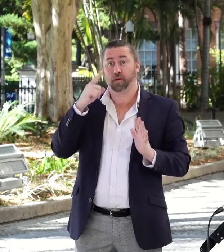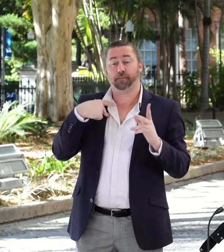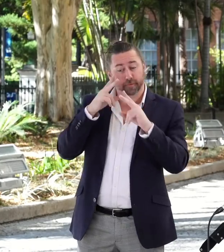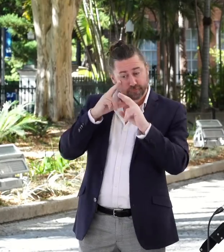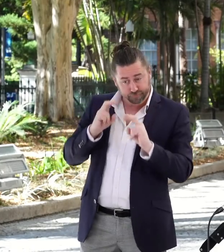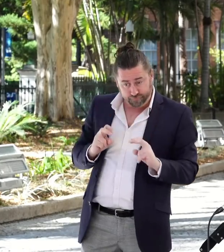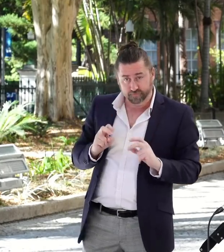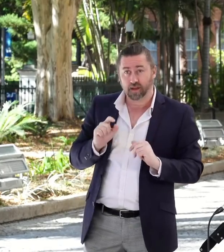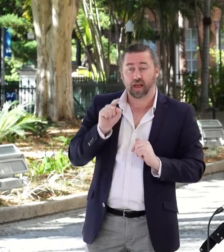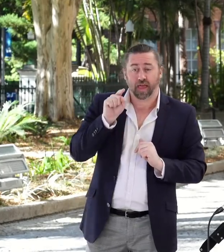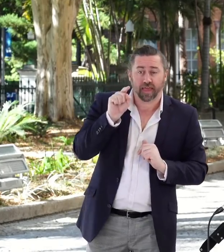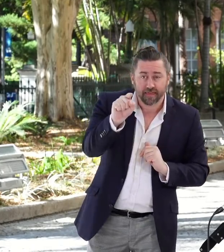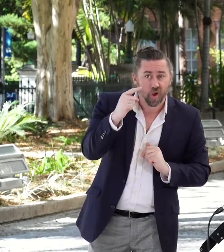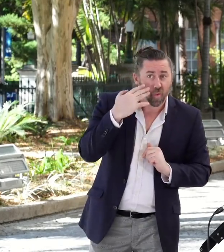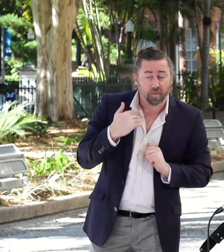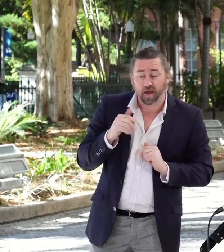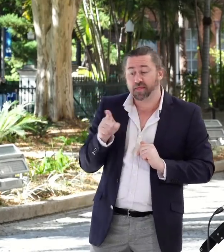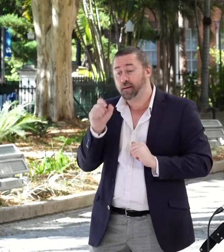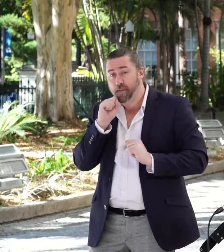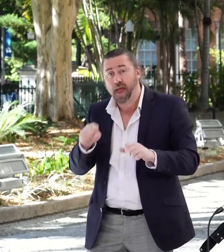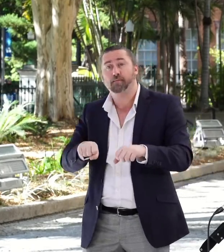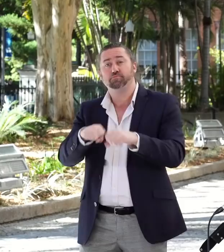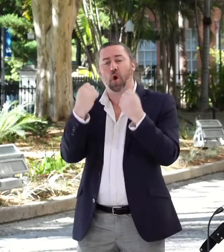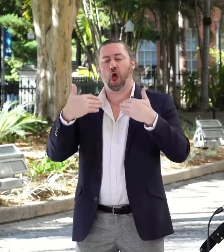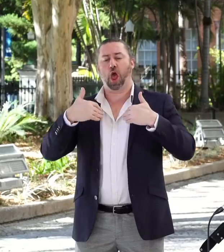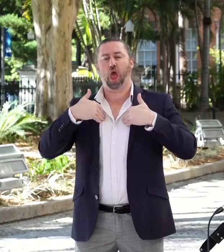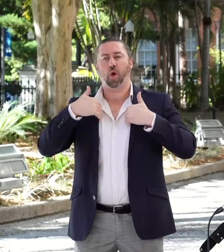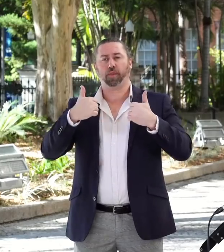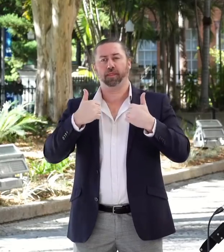moment are breaches of health directions.